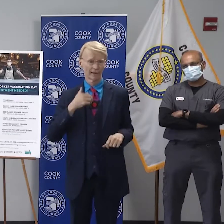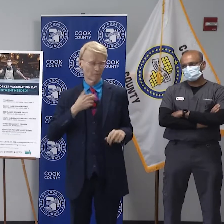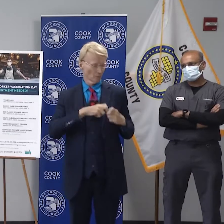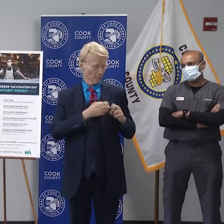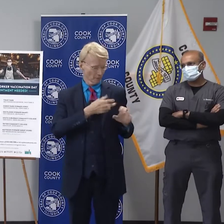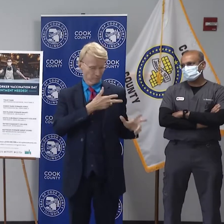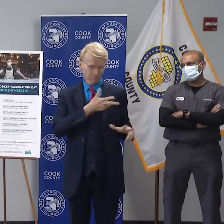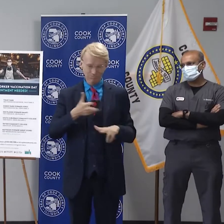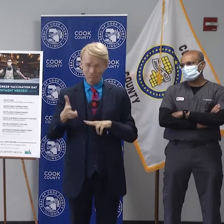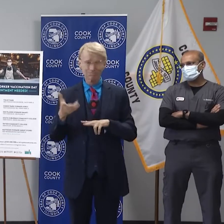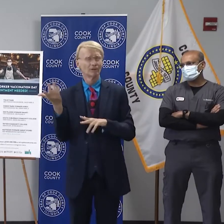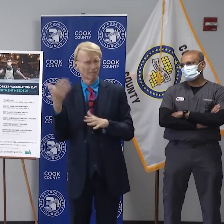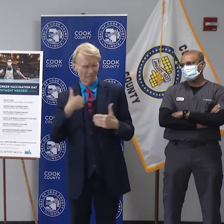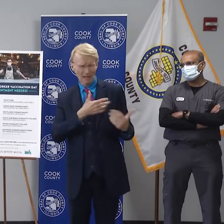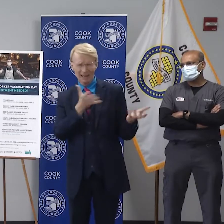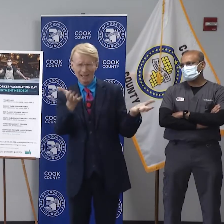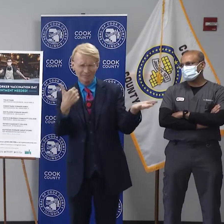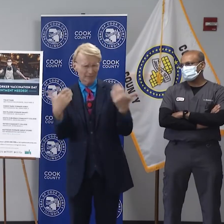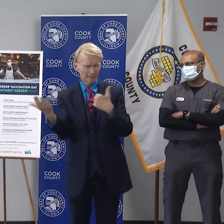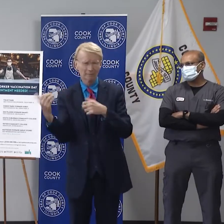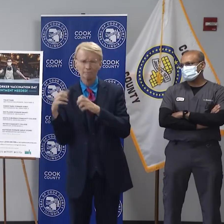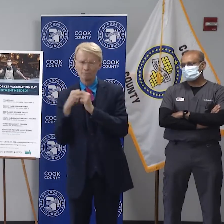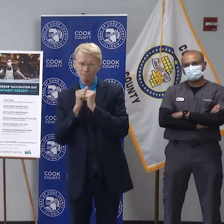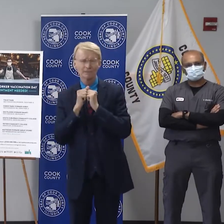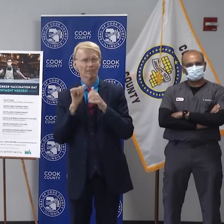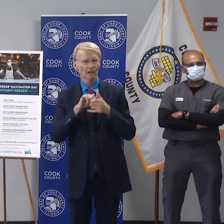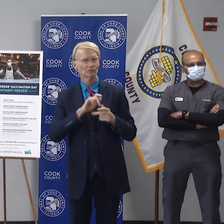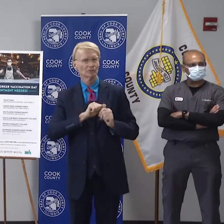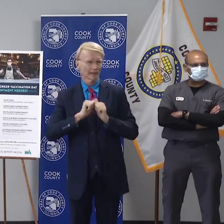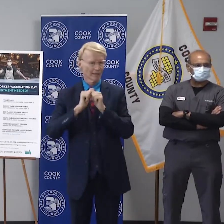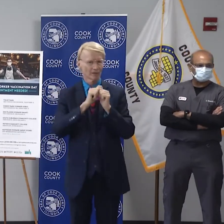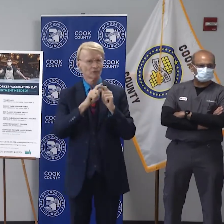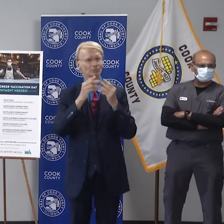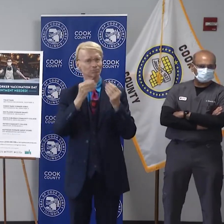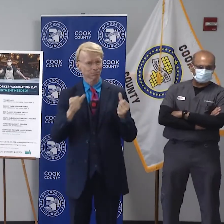We will be working with the different organizations to help bridge those gaps.